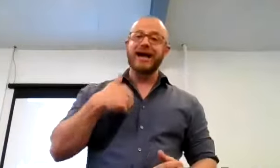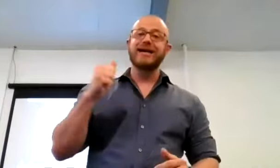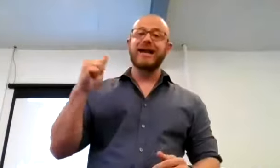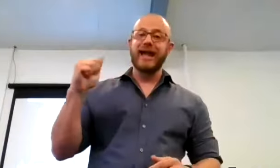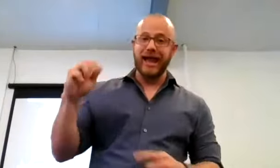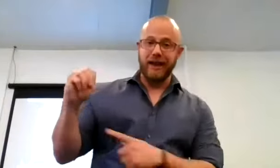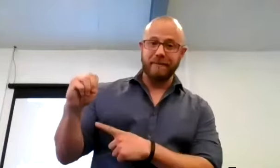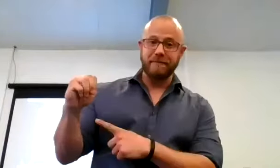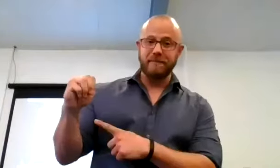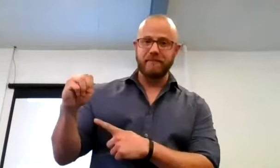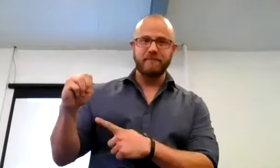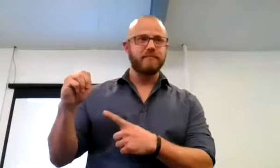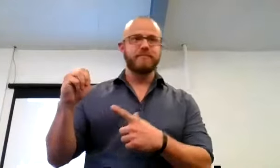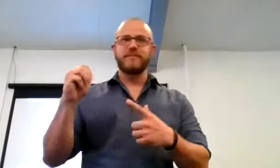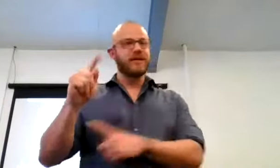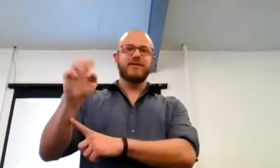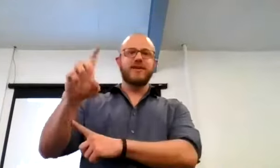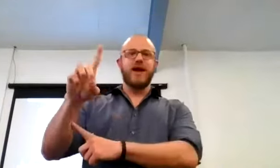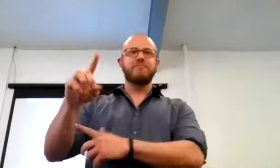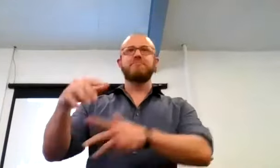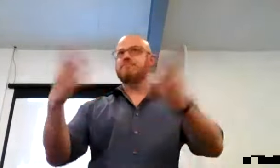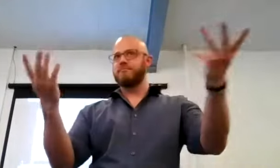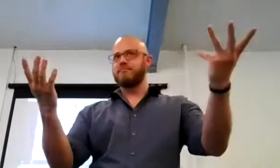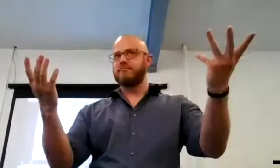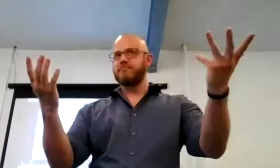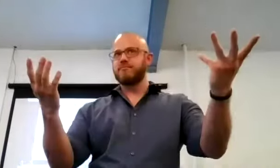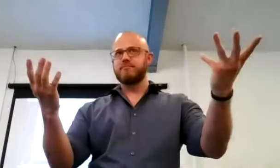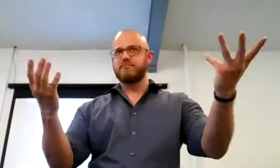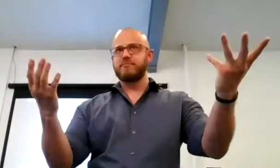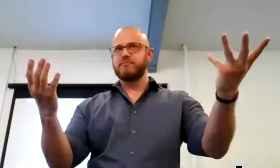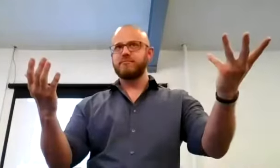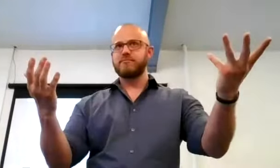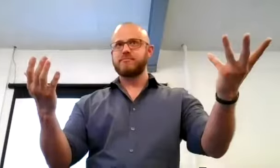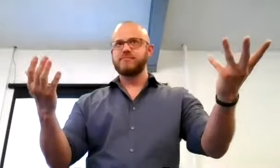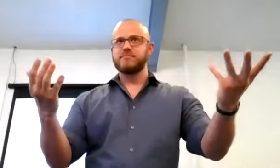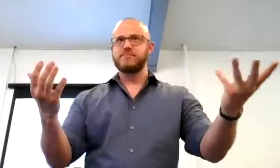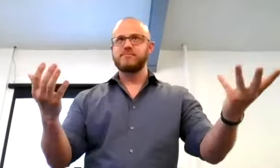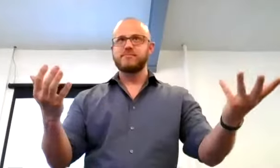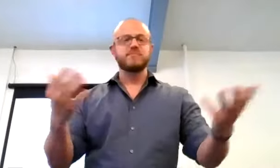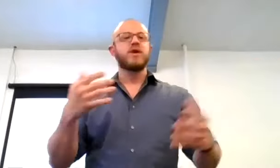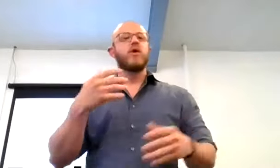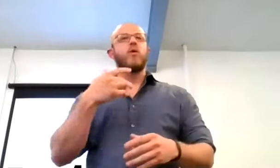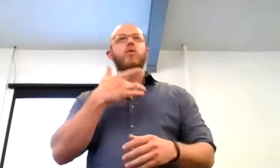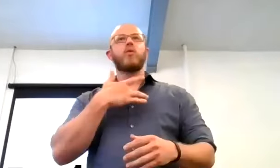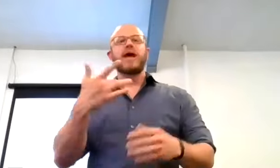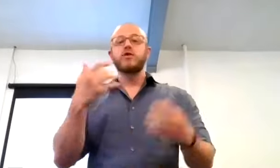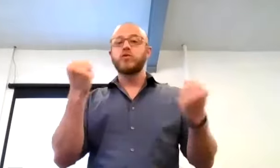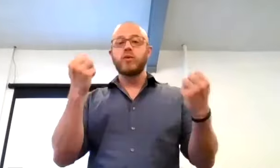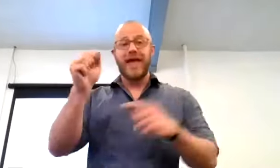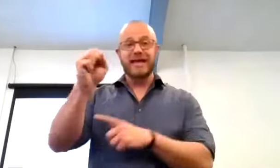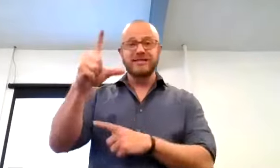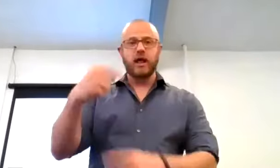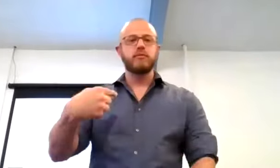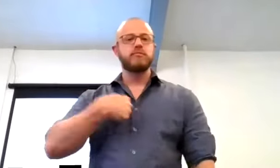English. I am, you know, whatever it may be. And then we use